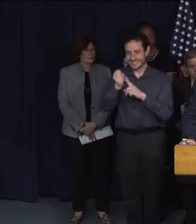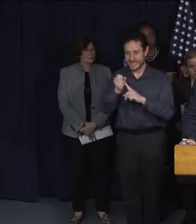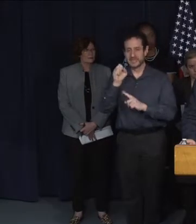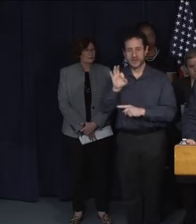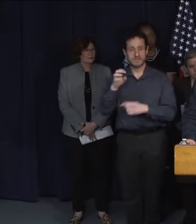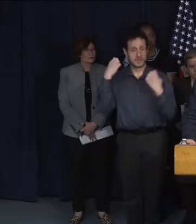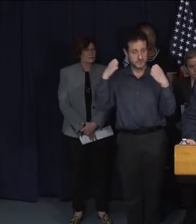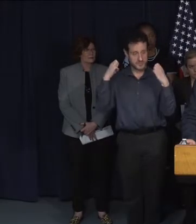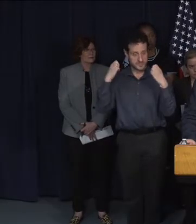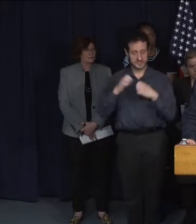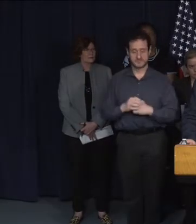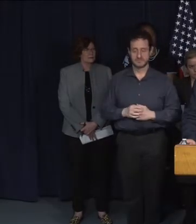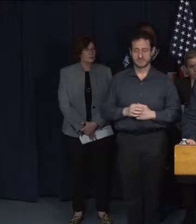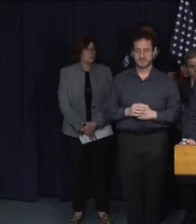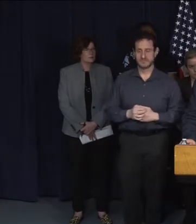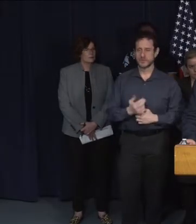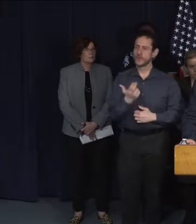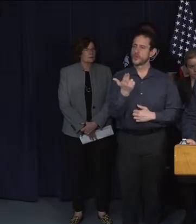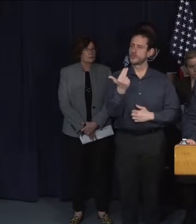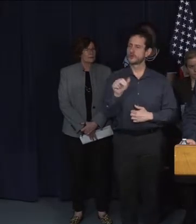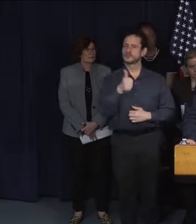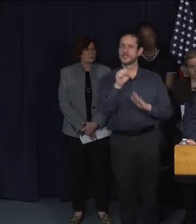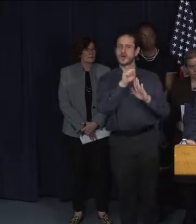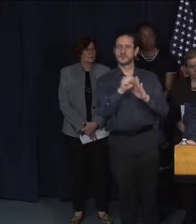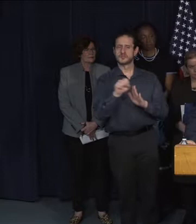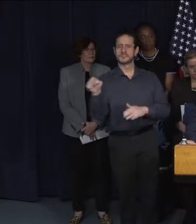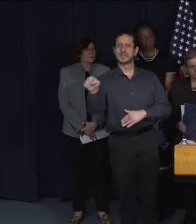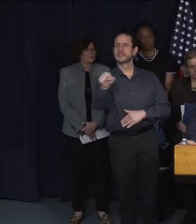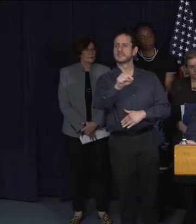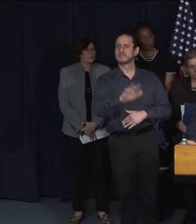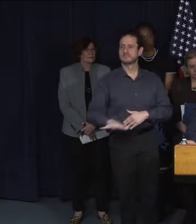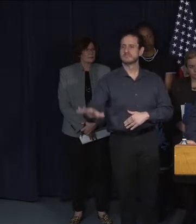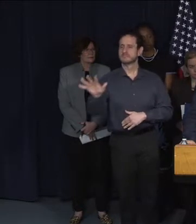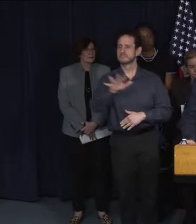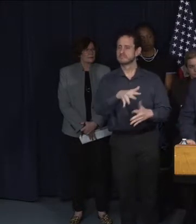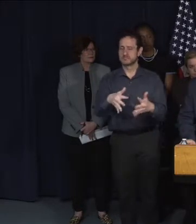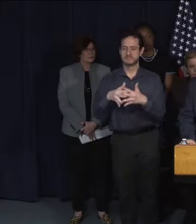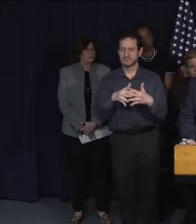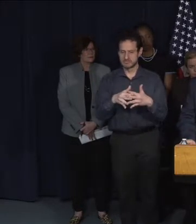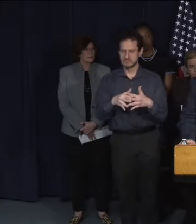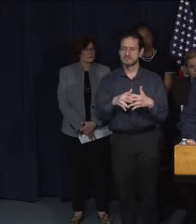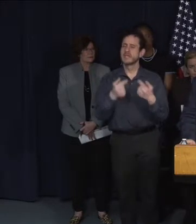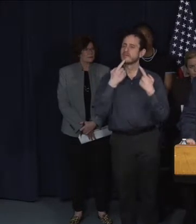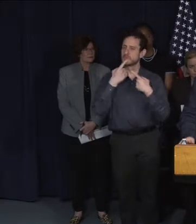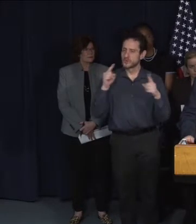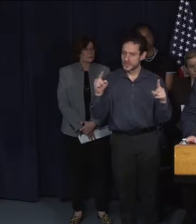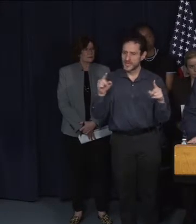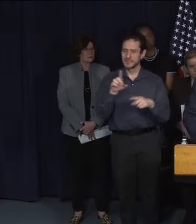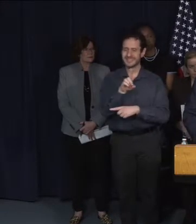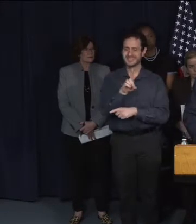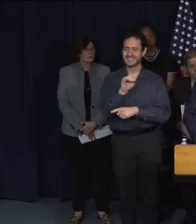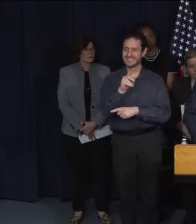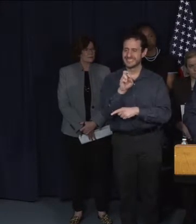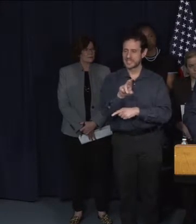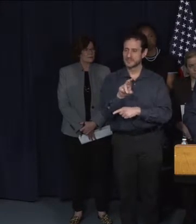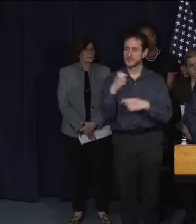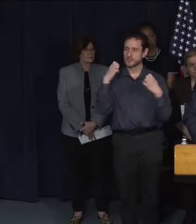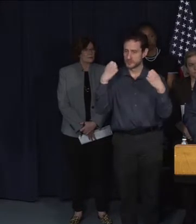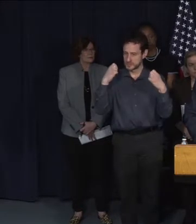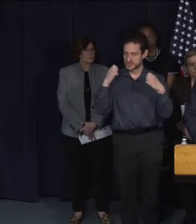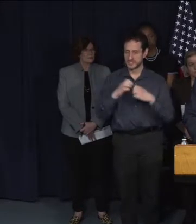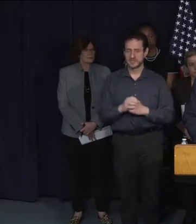been 13 other states across the nation that have taken this step, and I want to reiterate that a